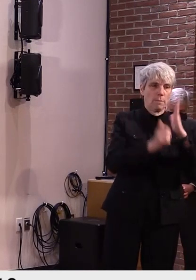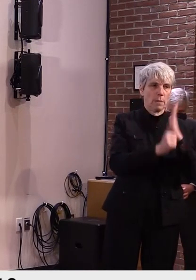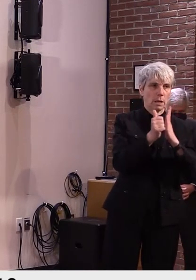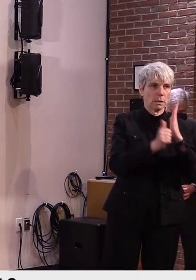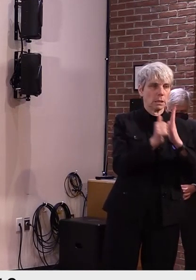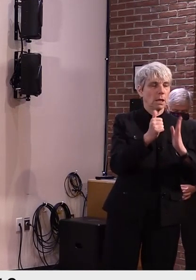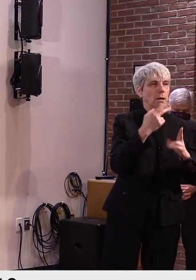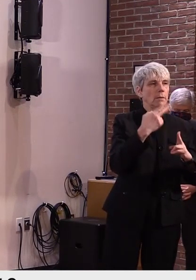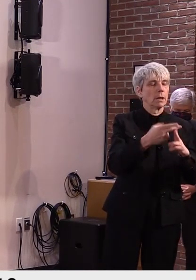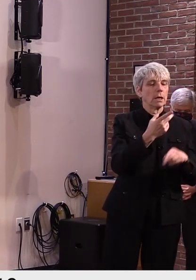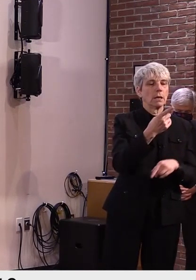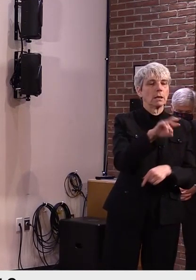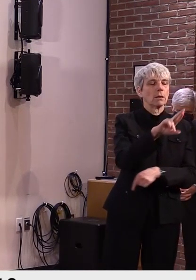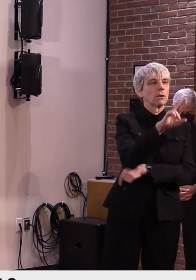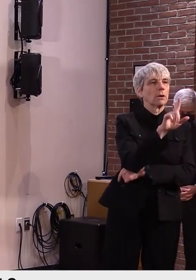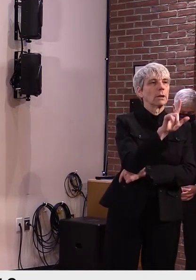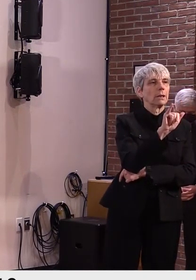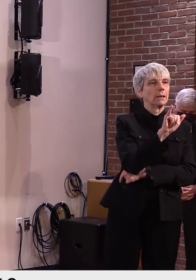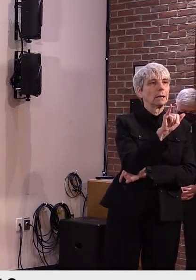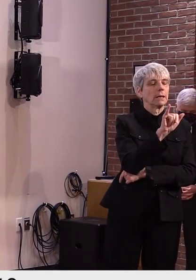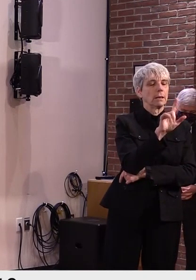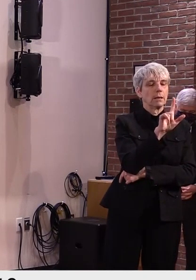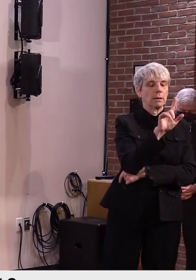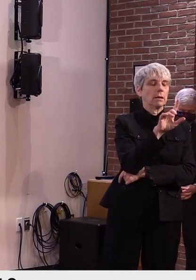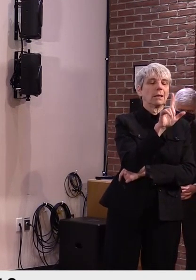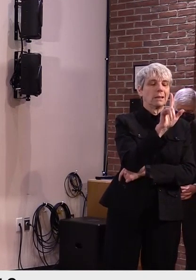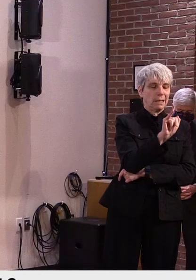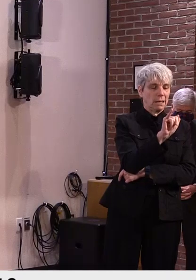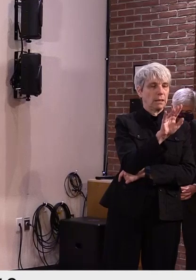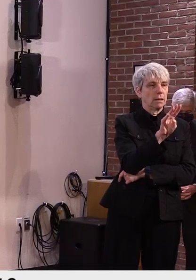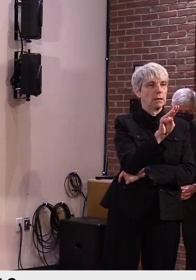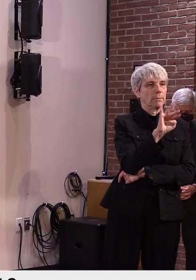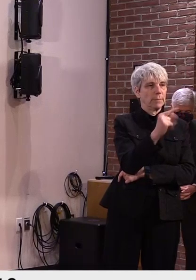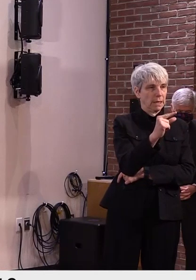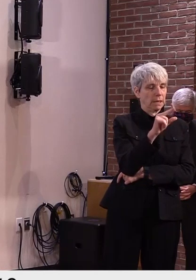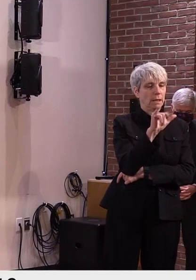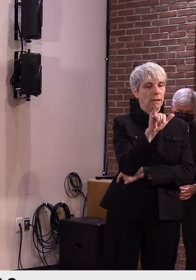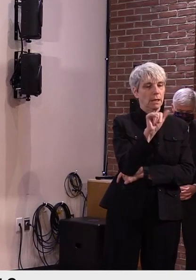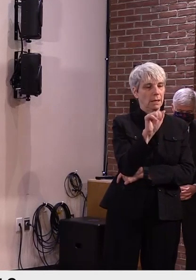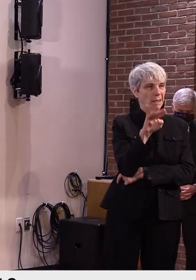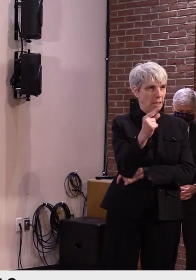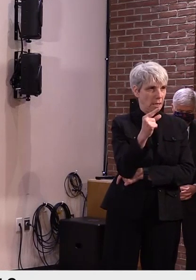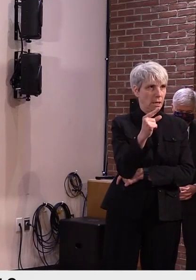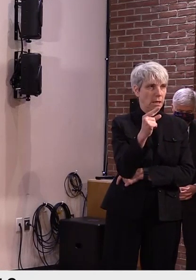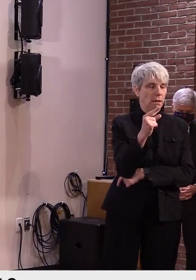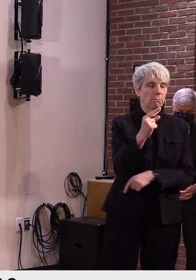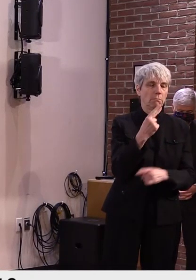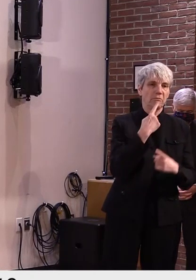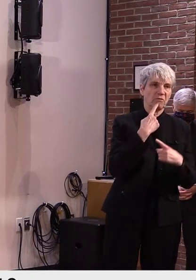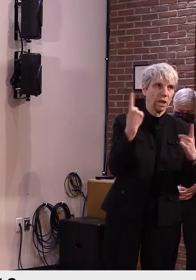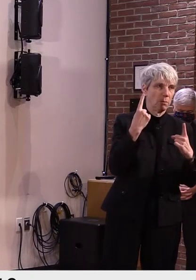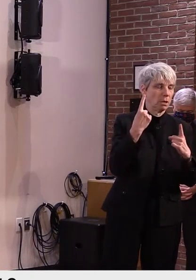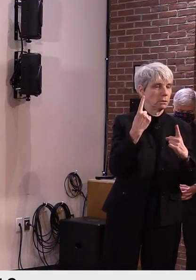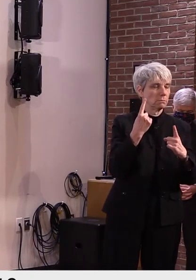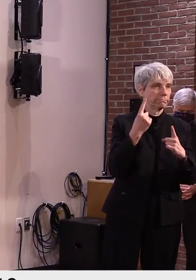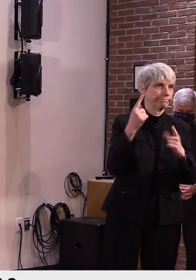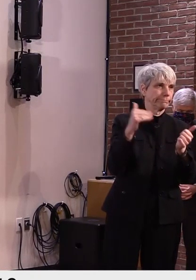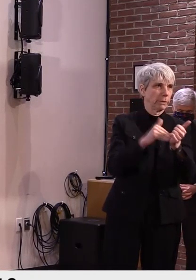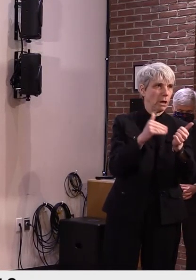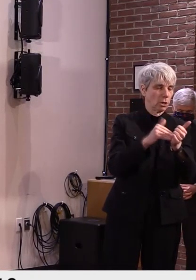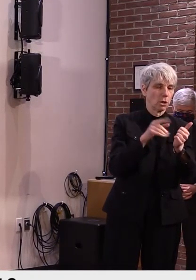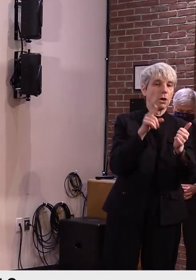Li Mingyang. And she's come forward recently. I guess she was spirited out of